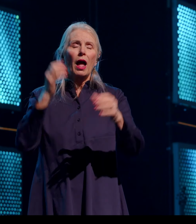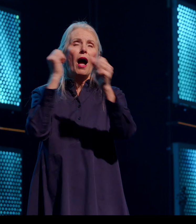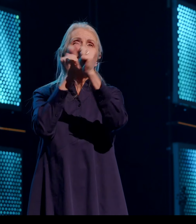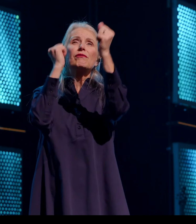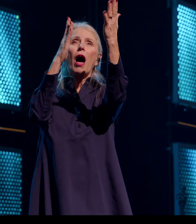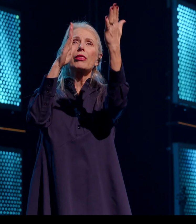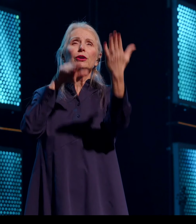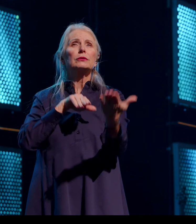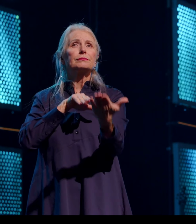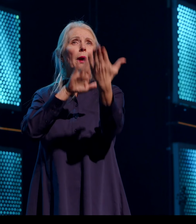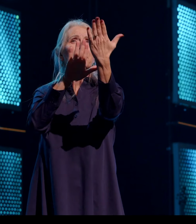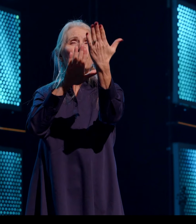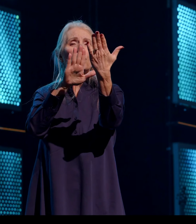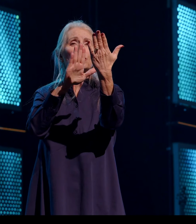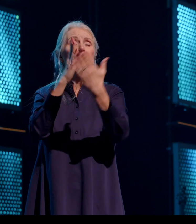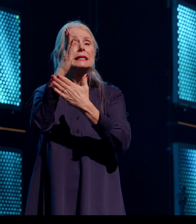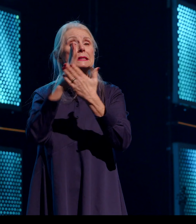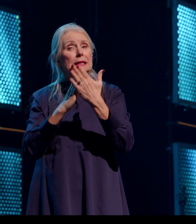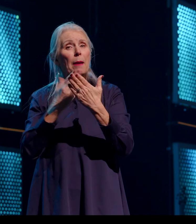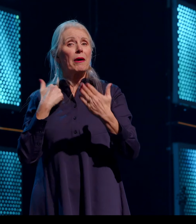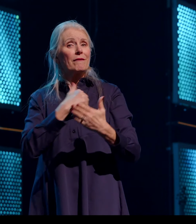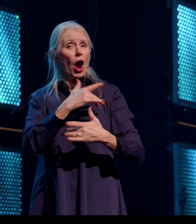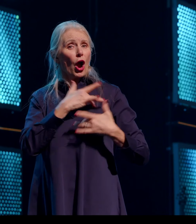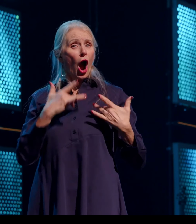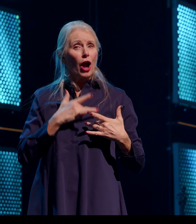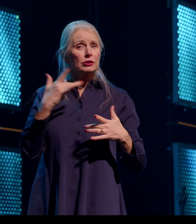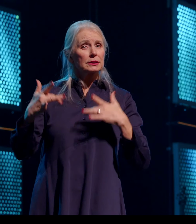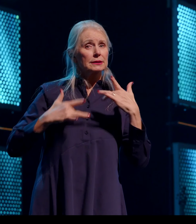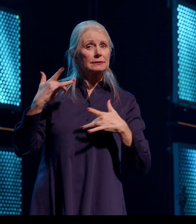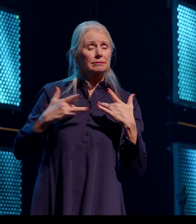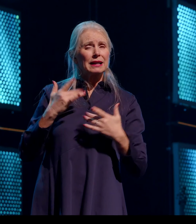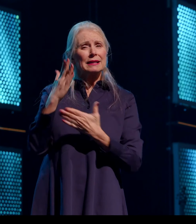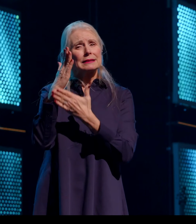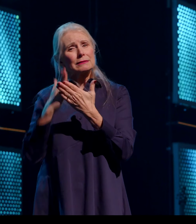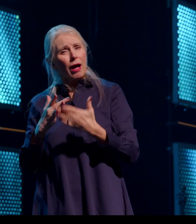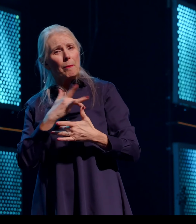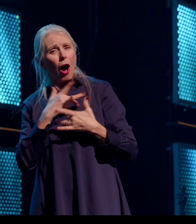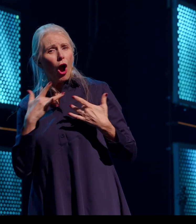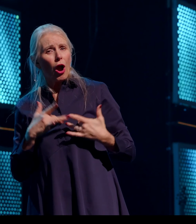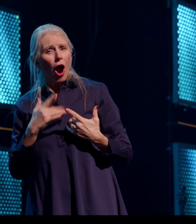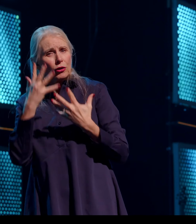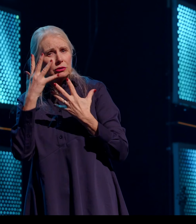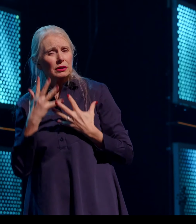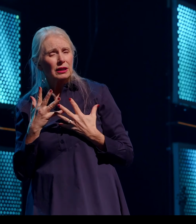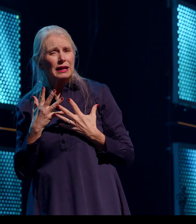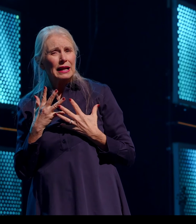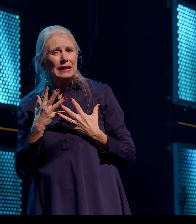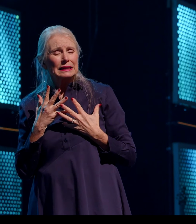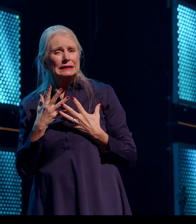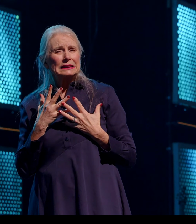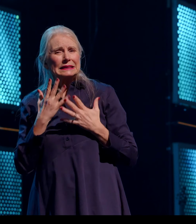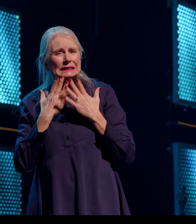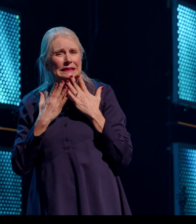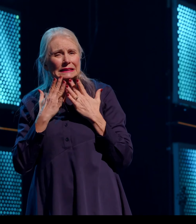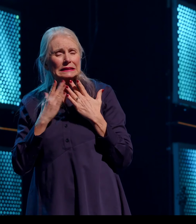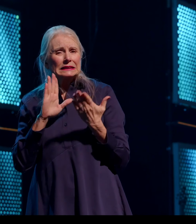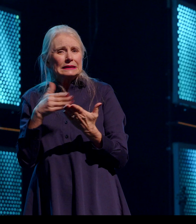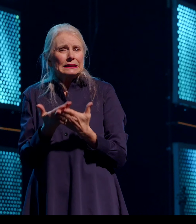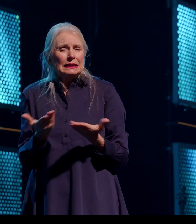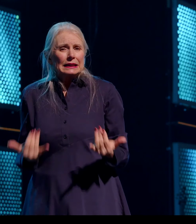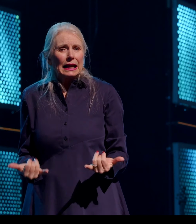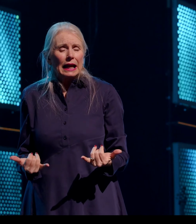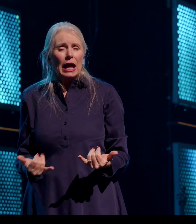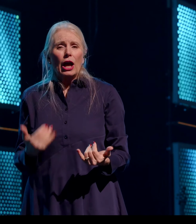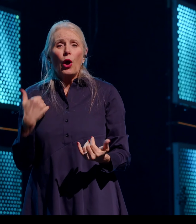filled with joy and excitement for the year to come, and some whose hearts are filled with sorrow and barely made it here today. And we need you,